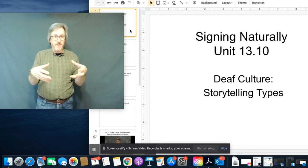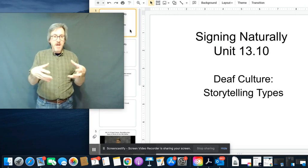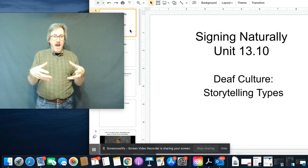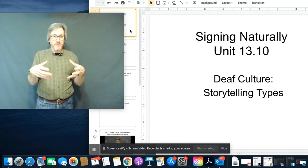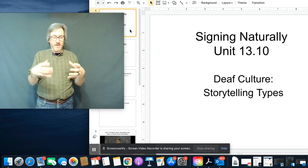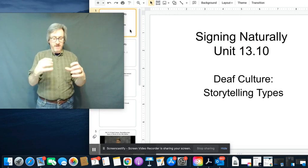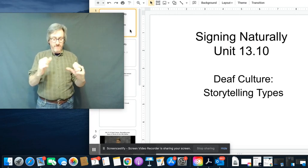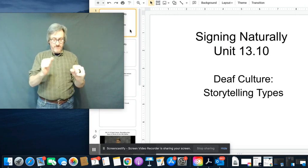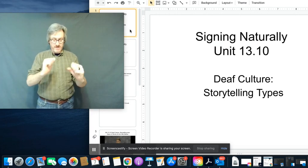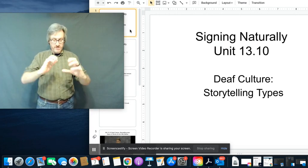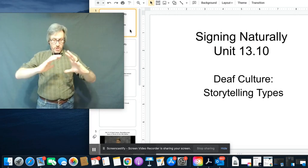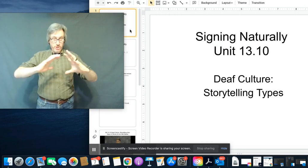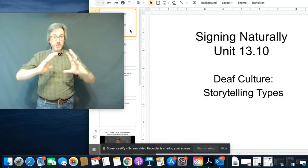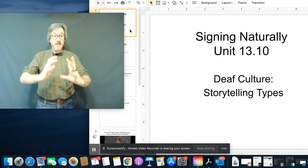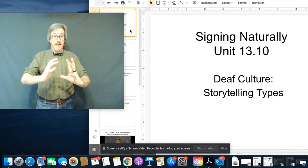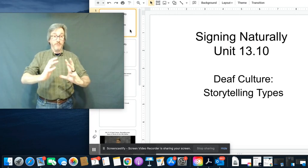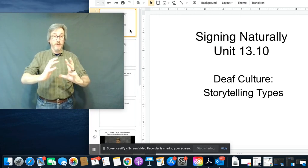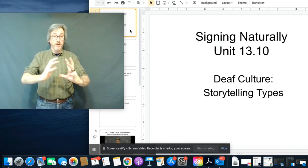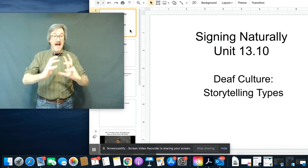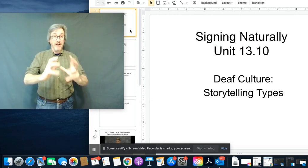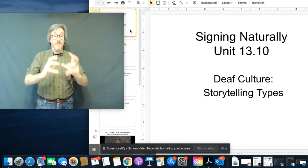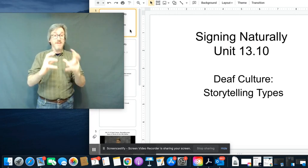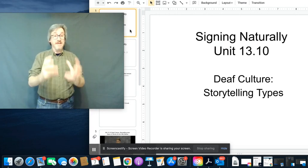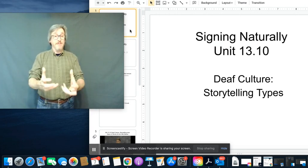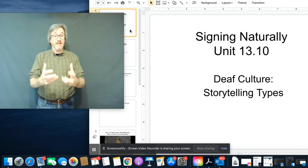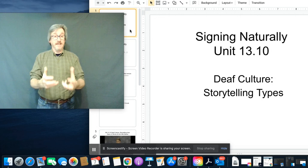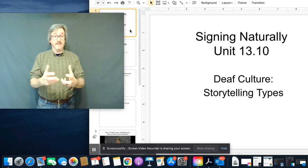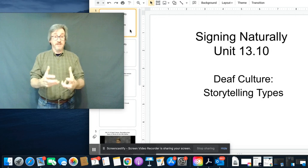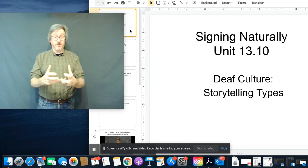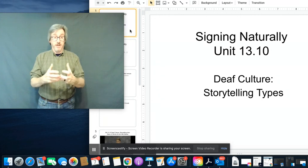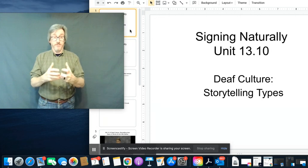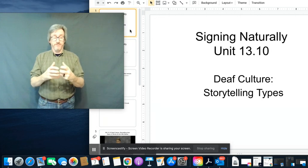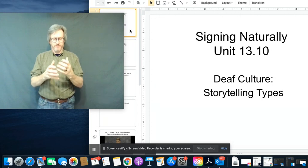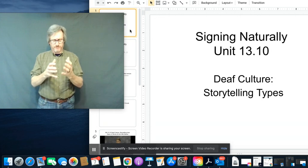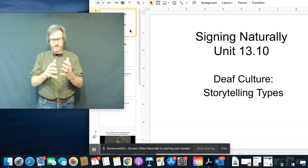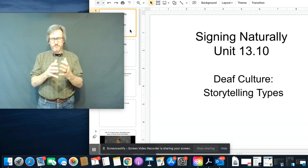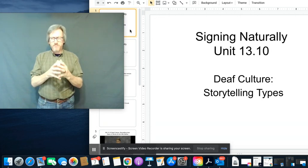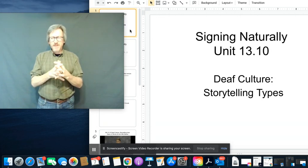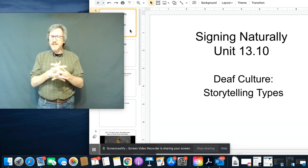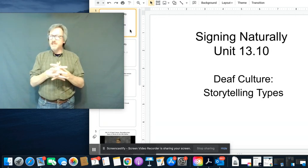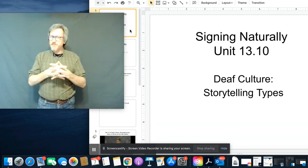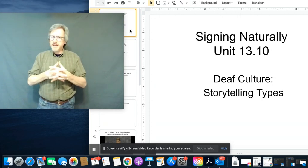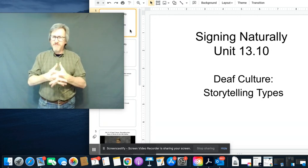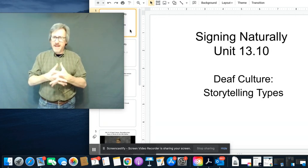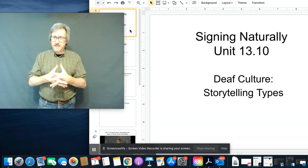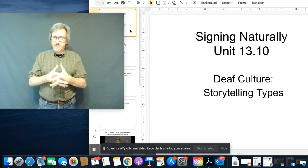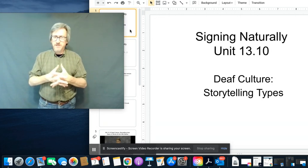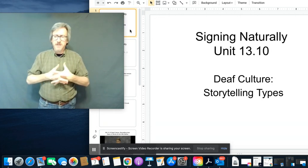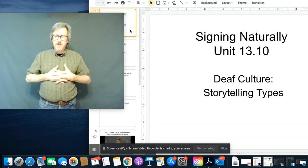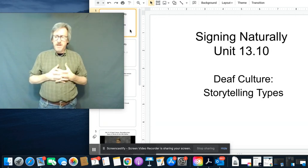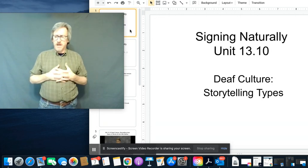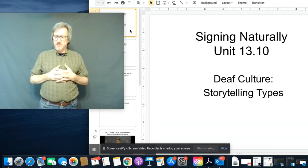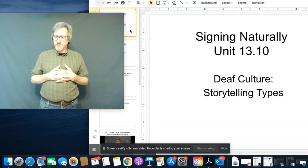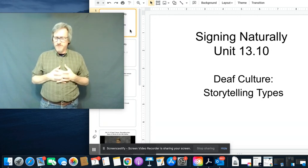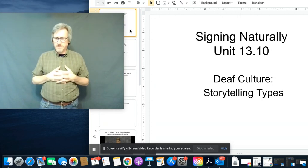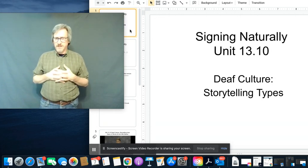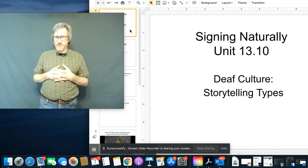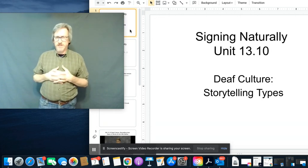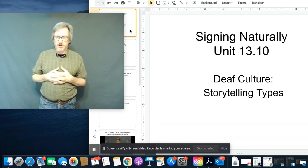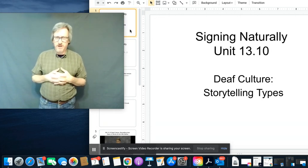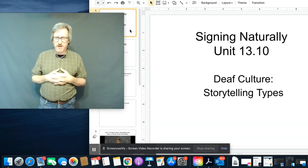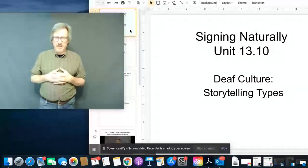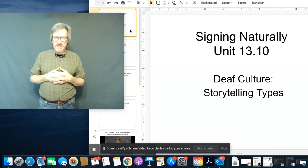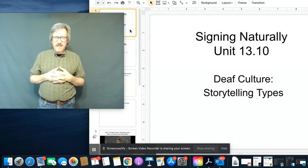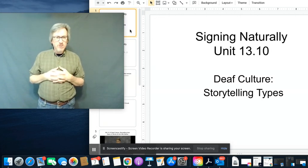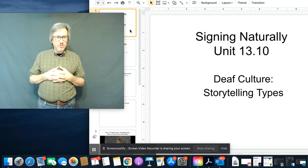shape. I'm thinking of this shape. How do I manipulate this shape? It's a bit advanced. So sometimes I think we